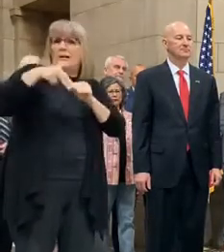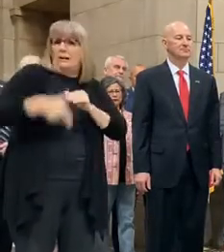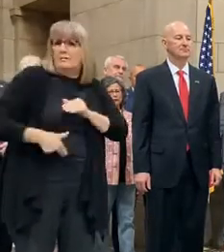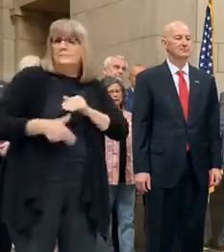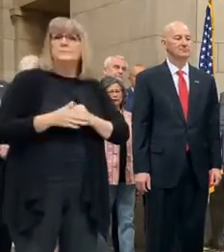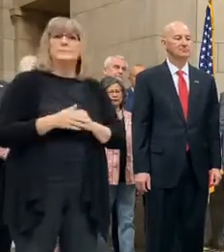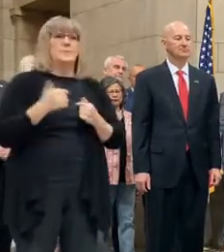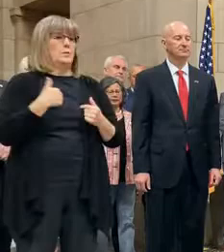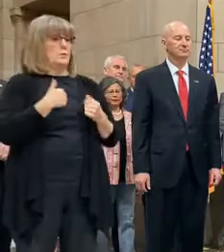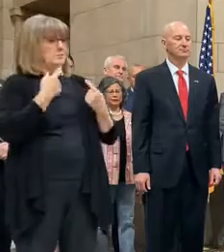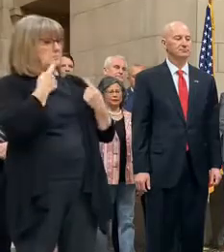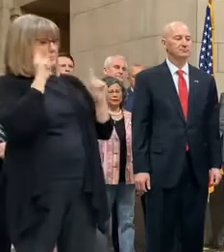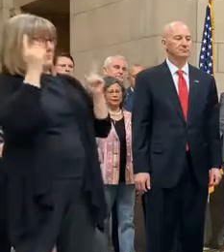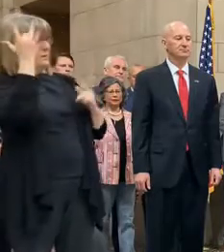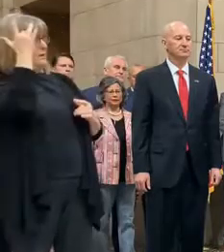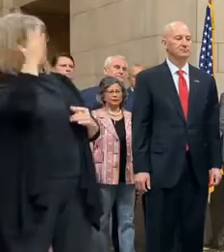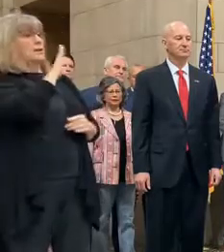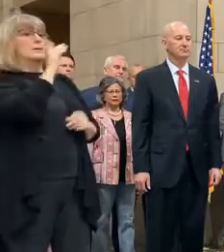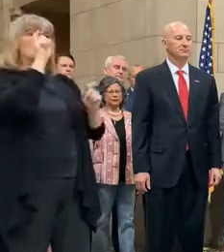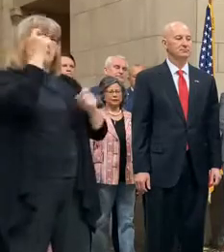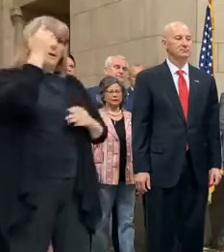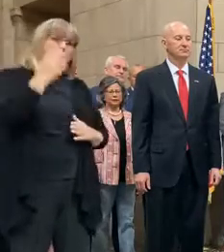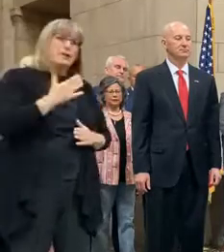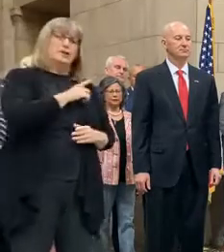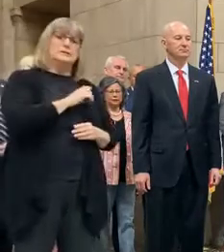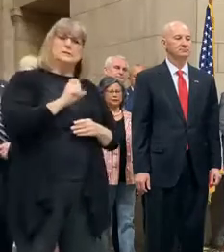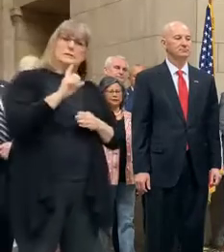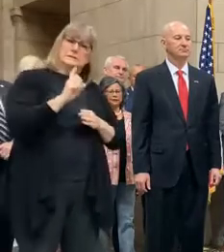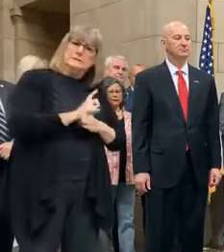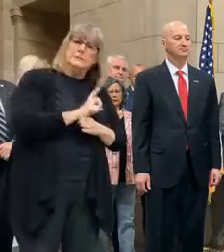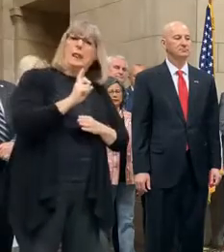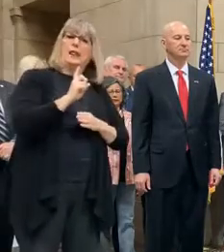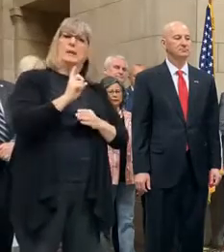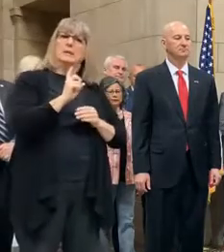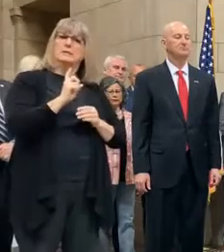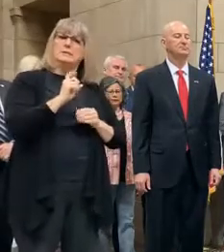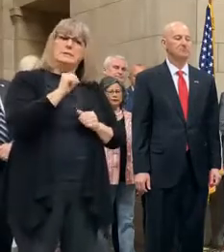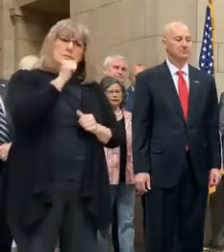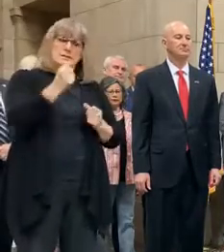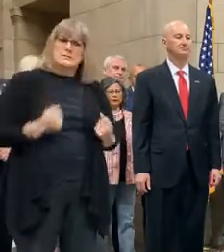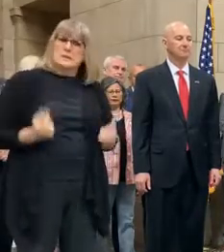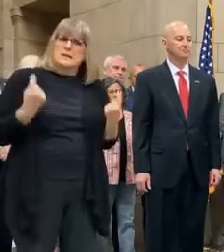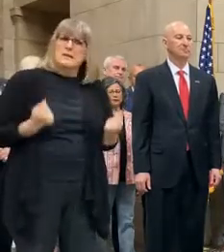we've accomplished is due to the governor's discipline and the legislature's discipline on